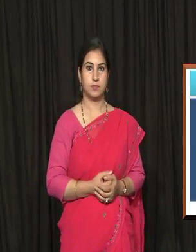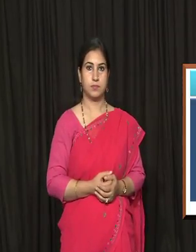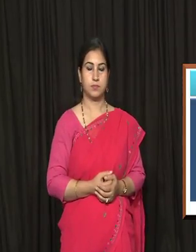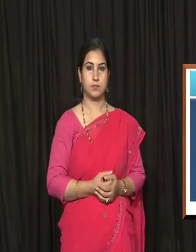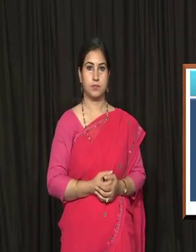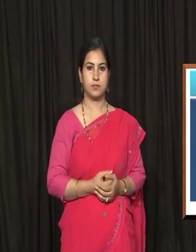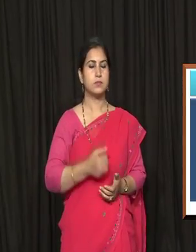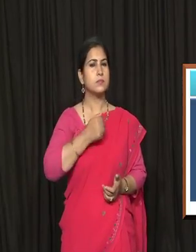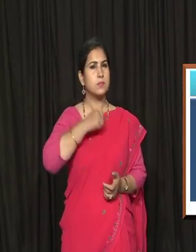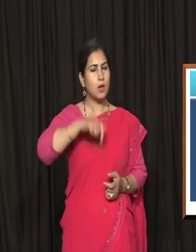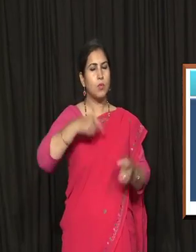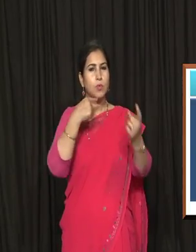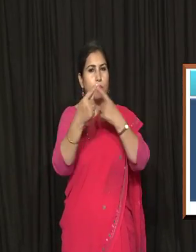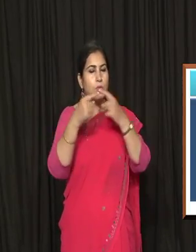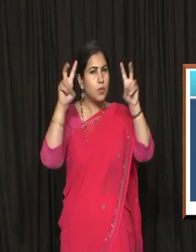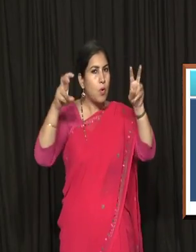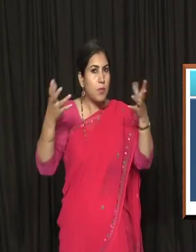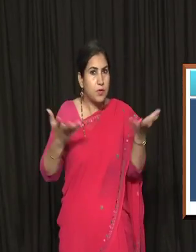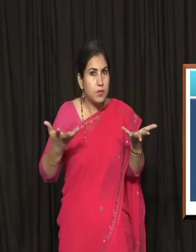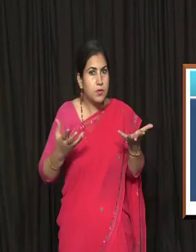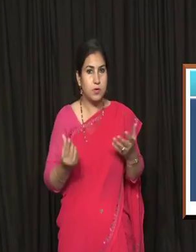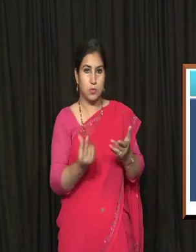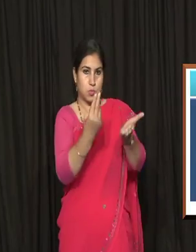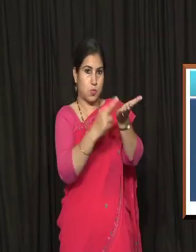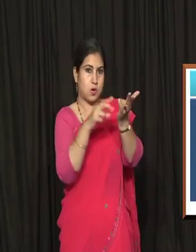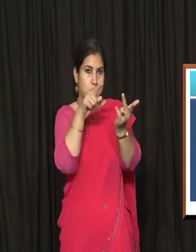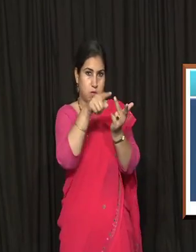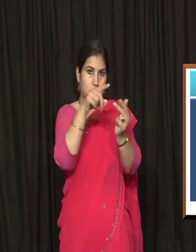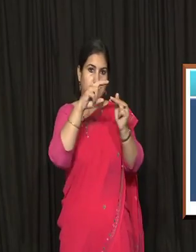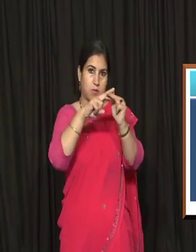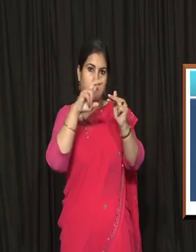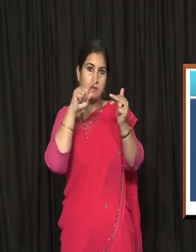Our topic for today is unification of European countries.